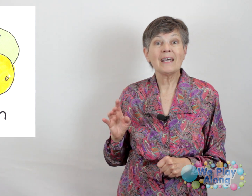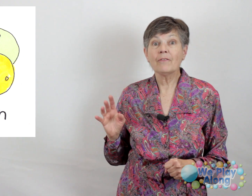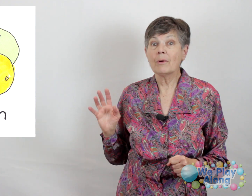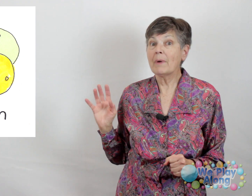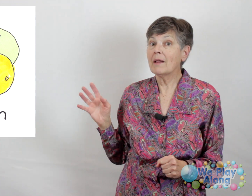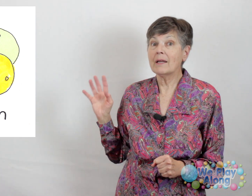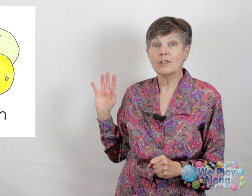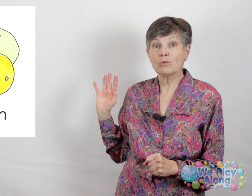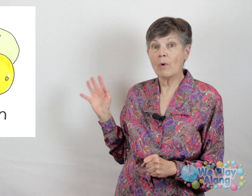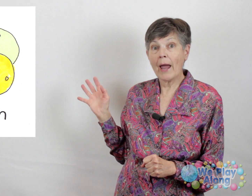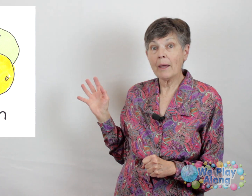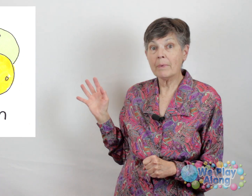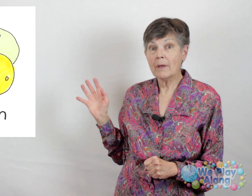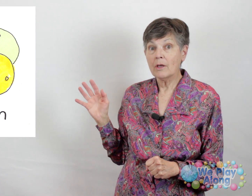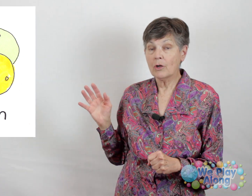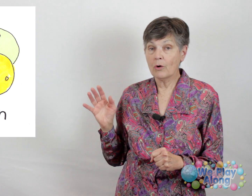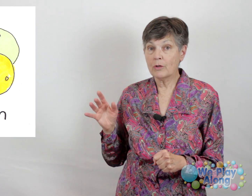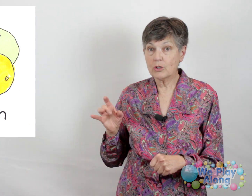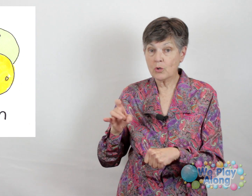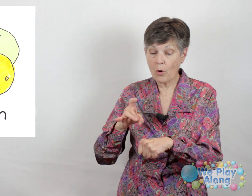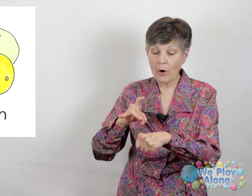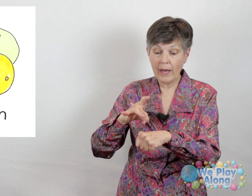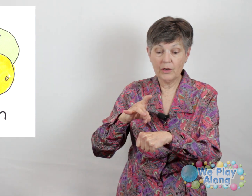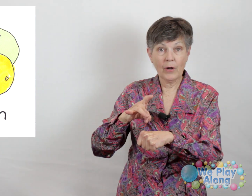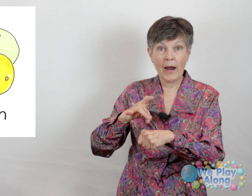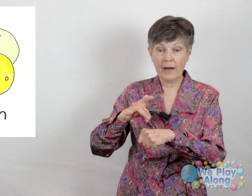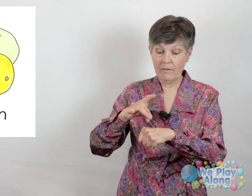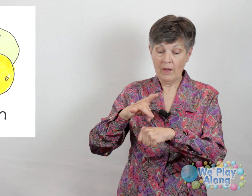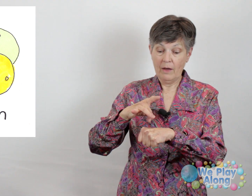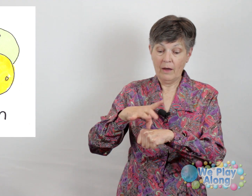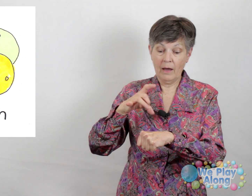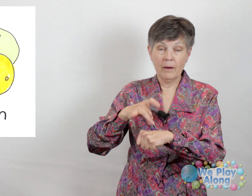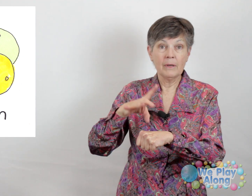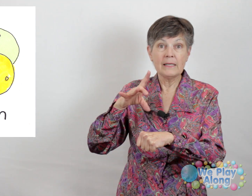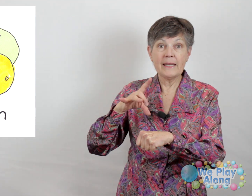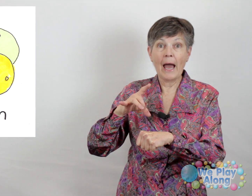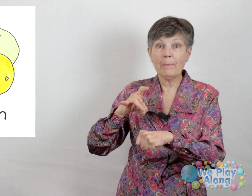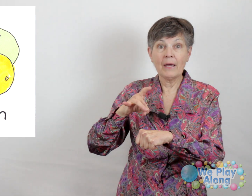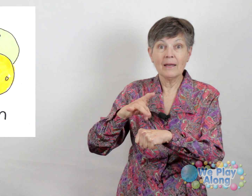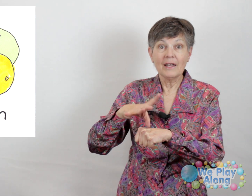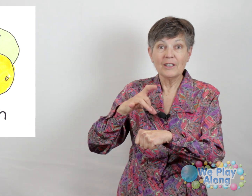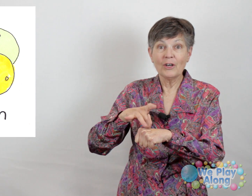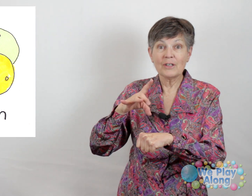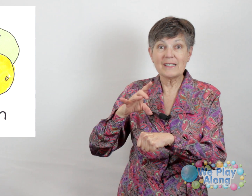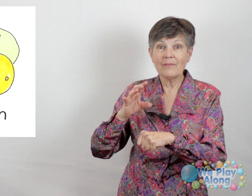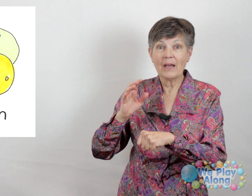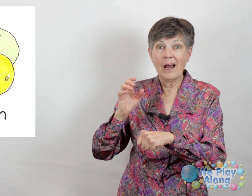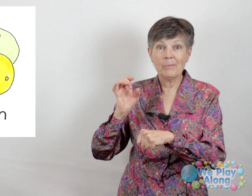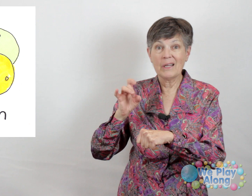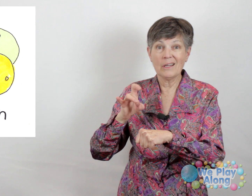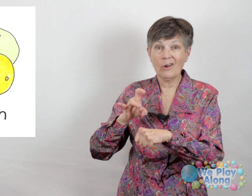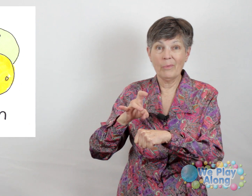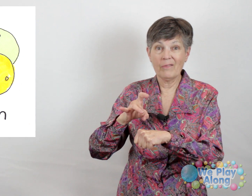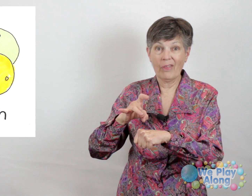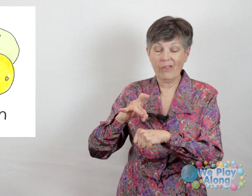if a melon is ripe, you go to the store and you kind of tap it, to see if it kind of makes a little bit of a